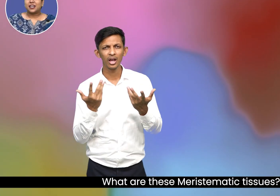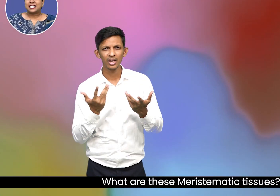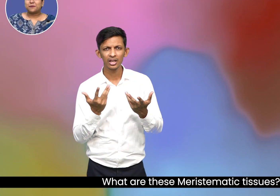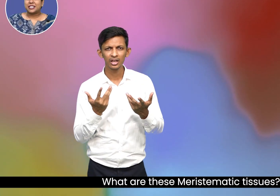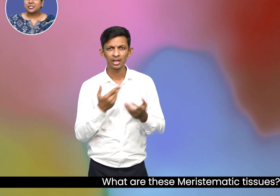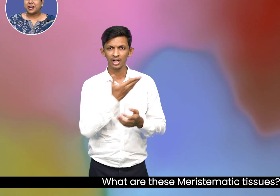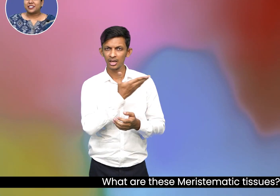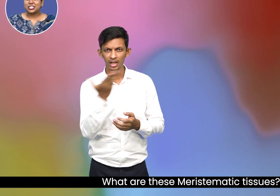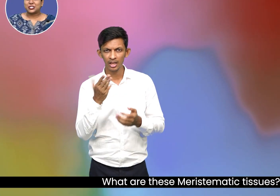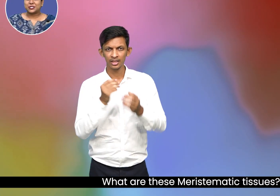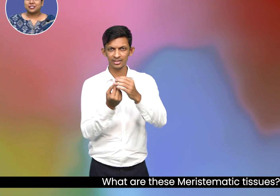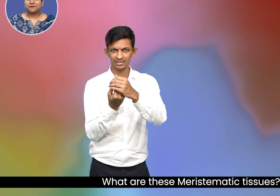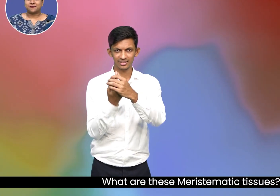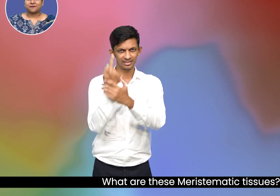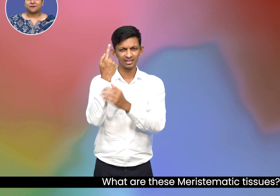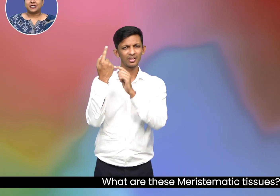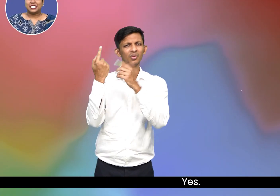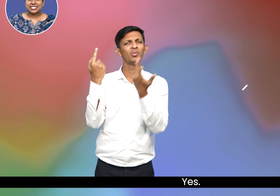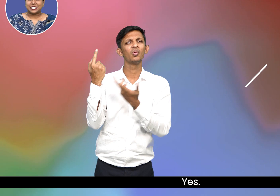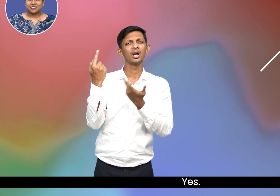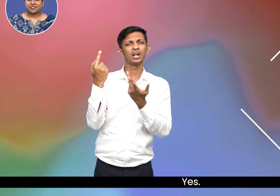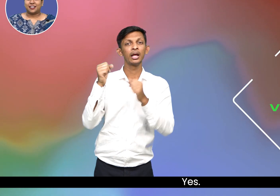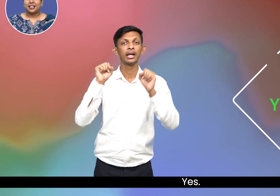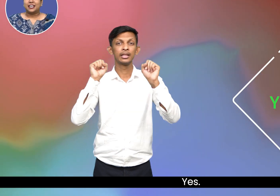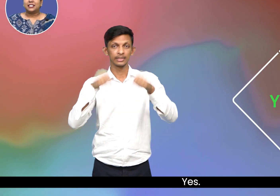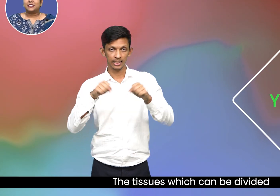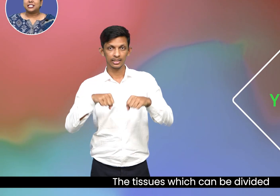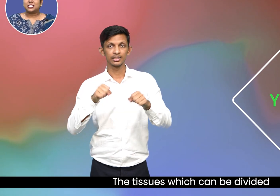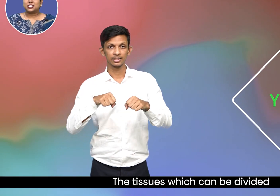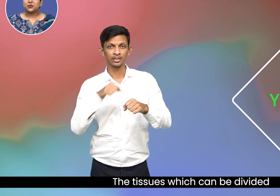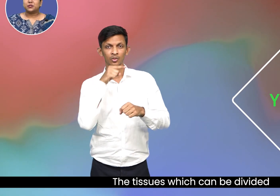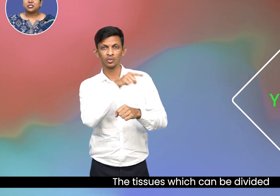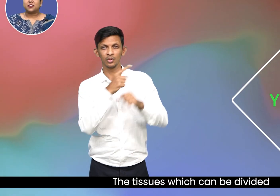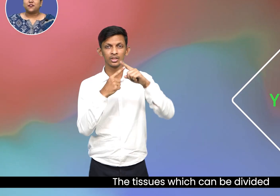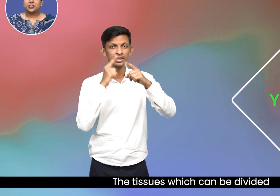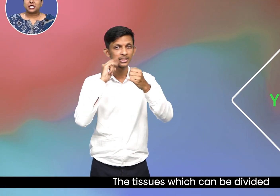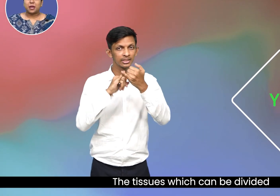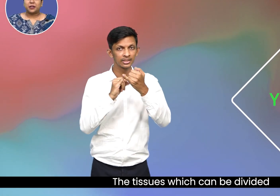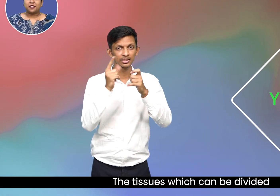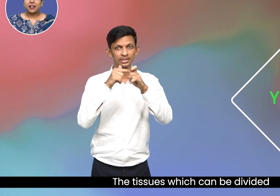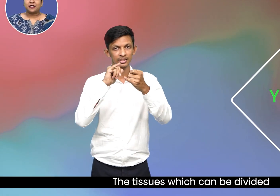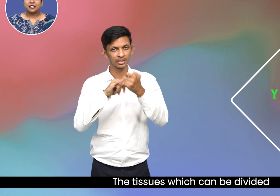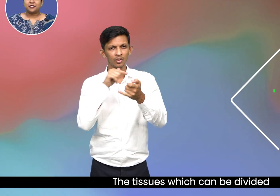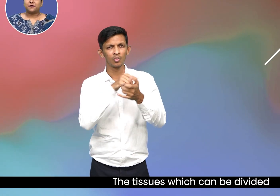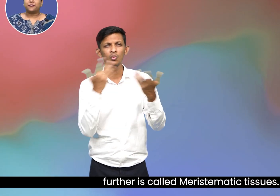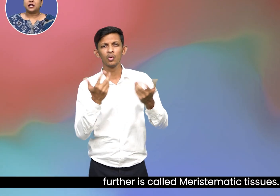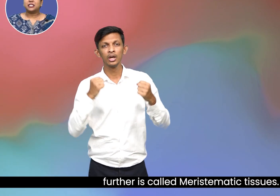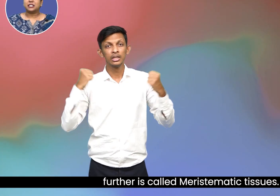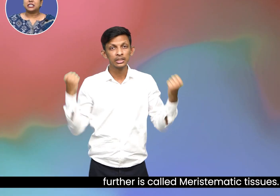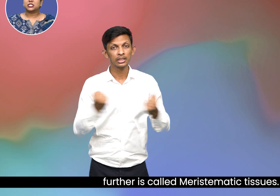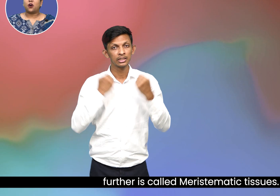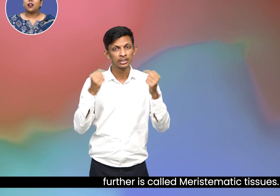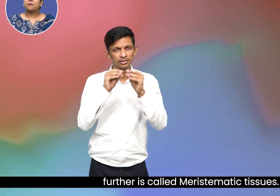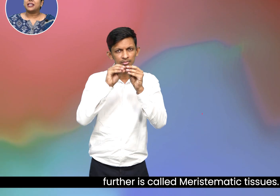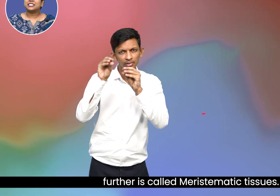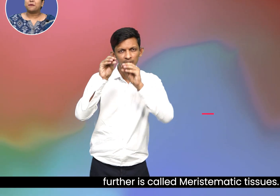What are these meristematic tissues? Yes, these tissues which can be divided further